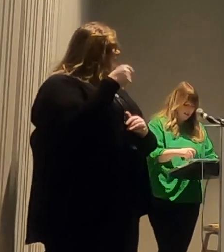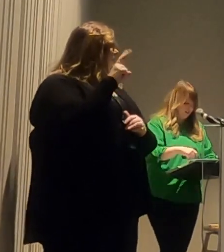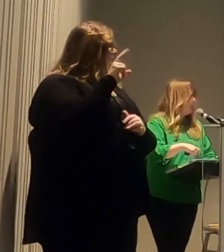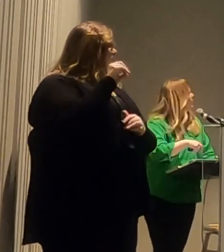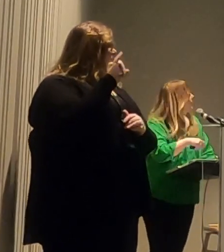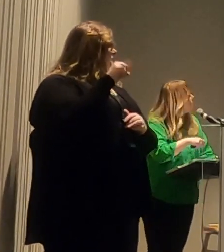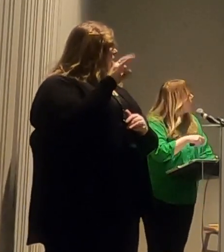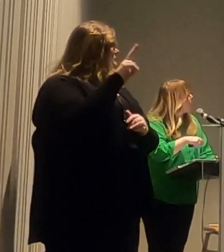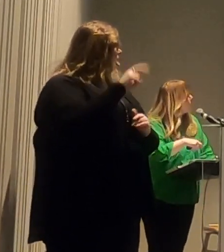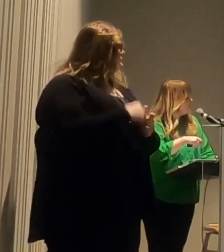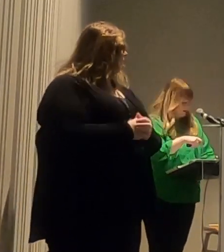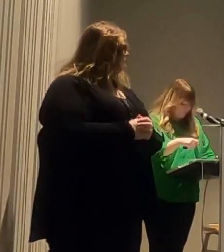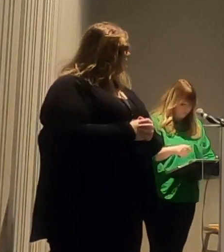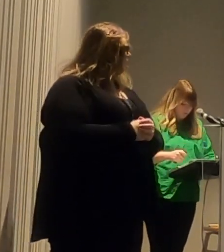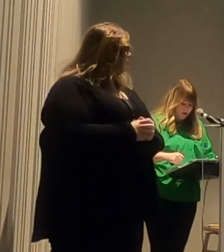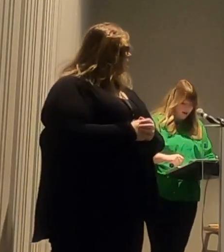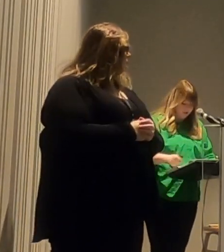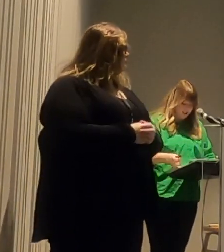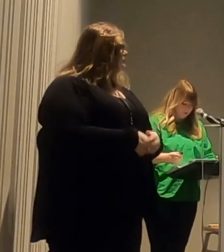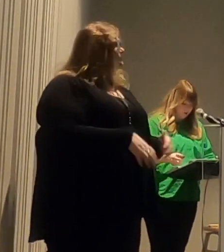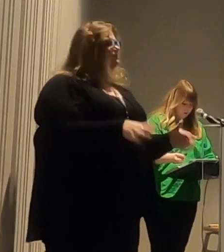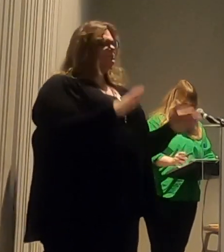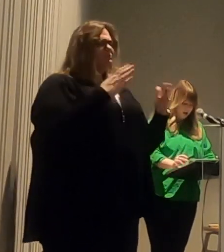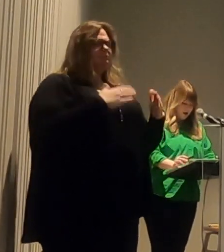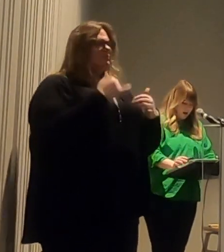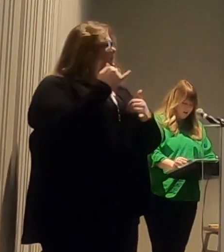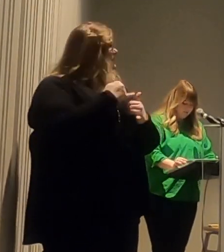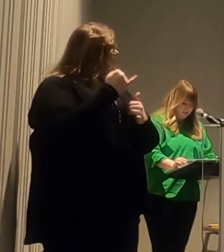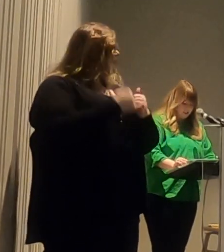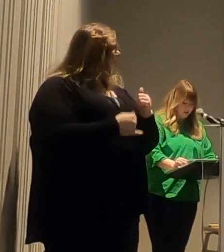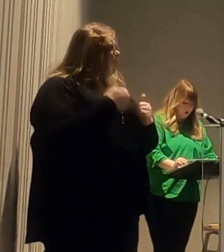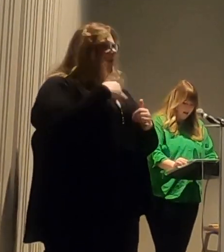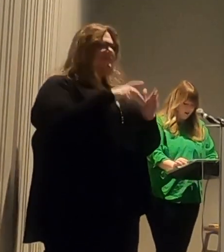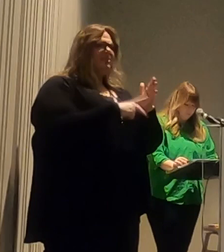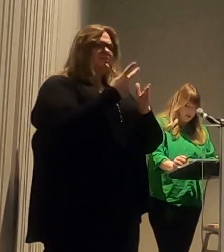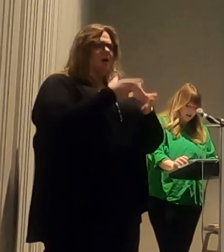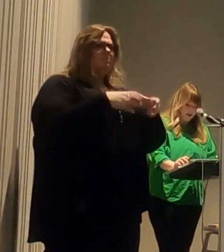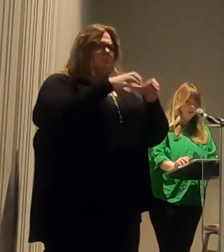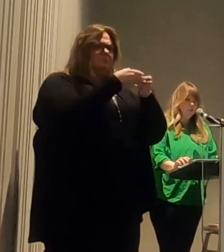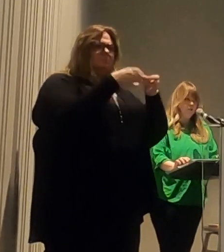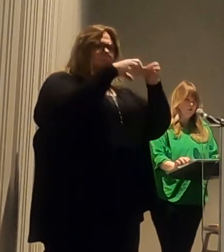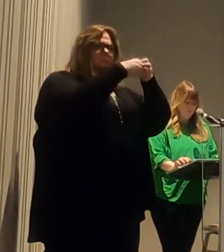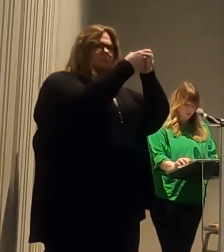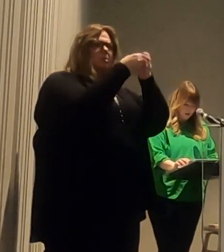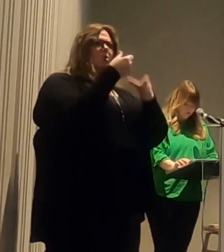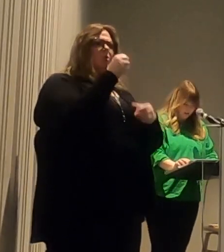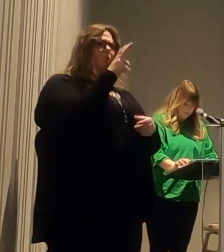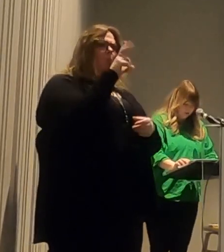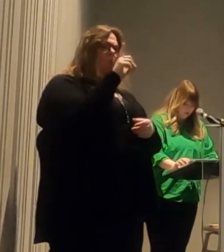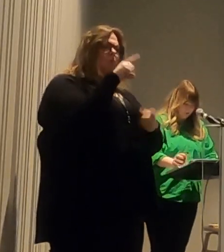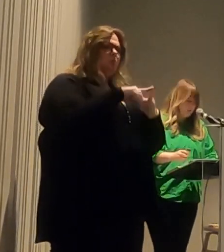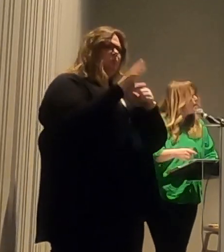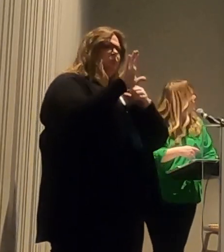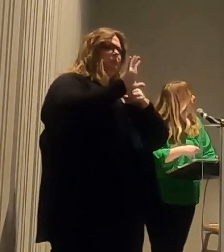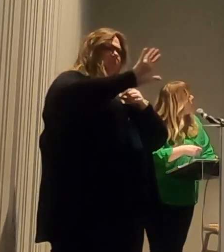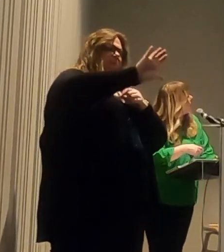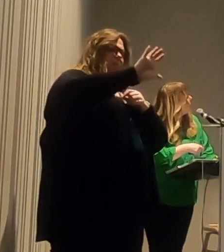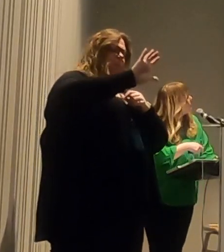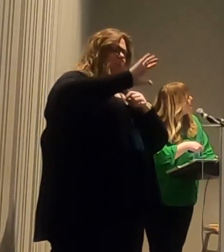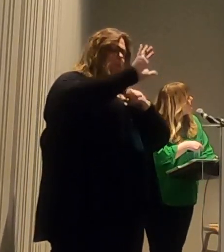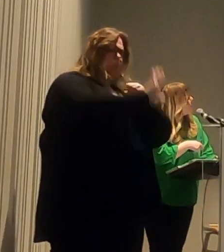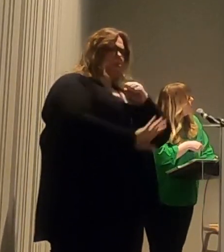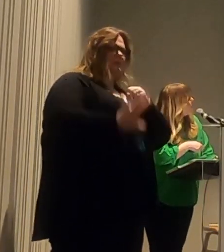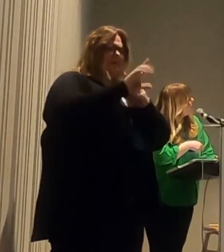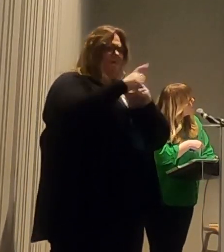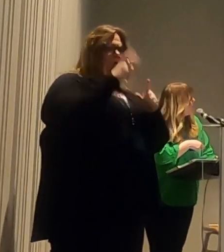And lastly, on the bottom here, we have the double gourd of Li Tiwei, and that is used to ward off evil.